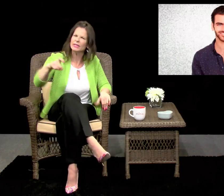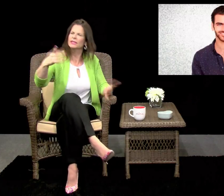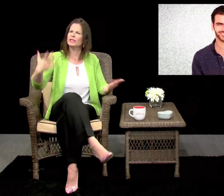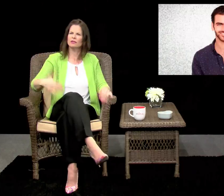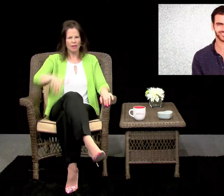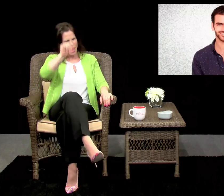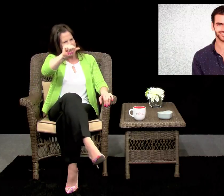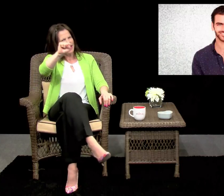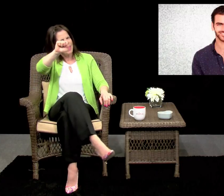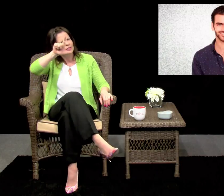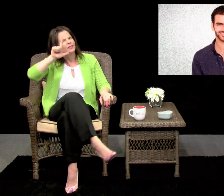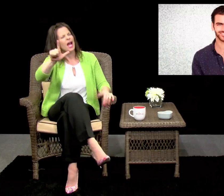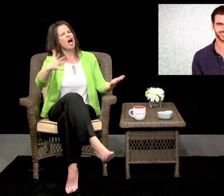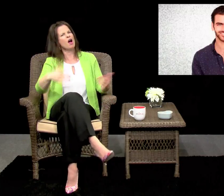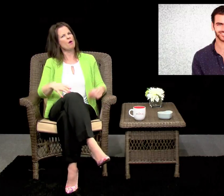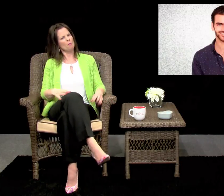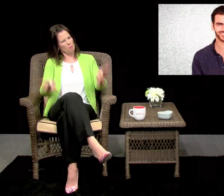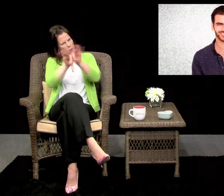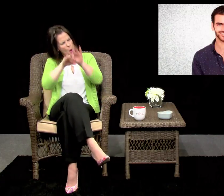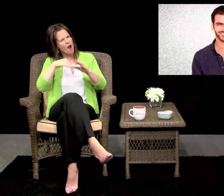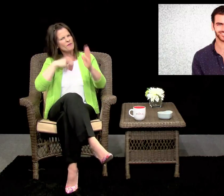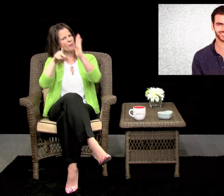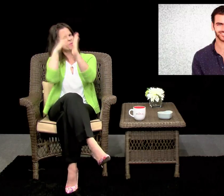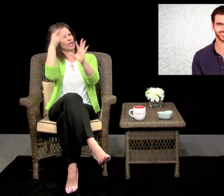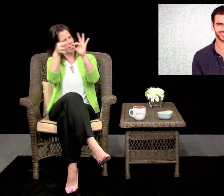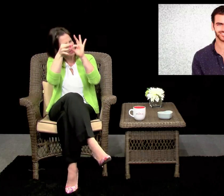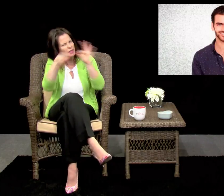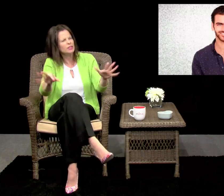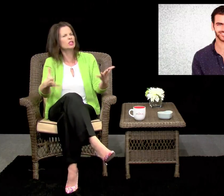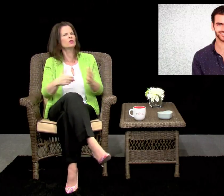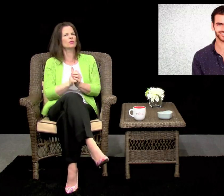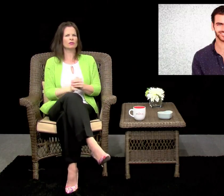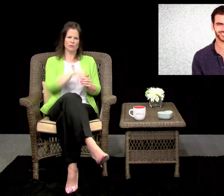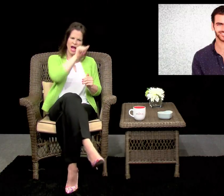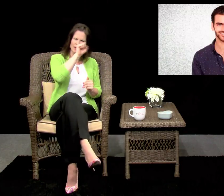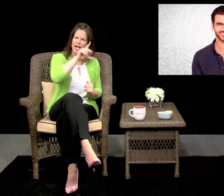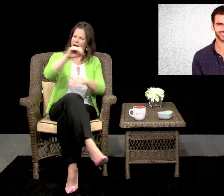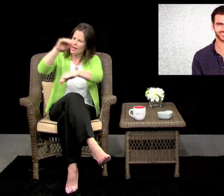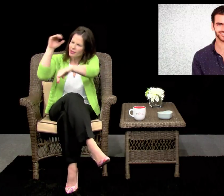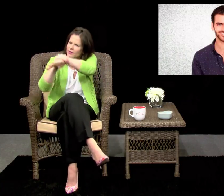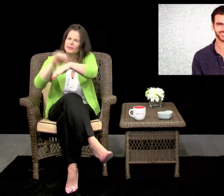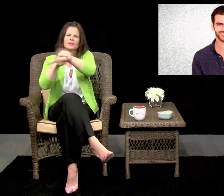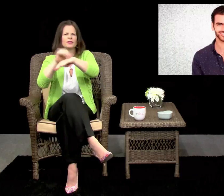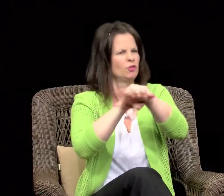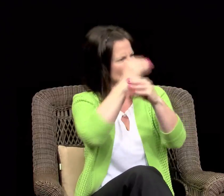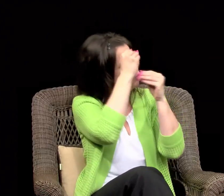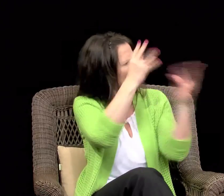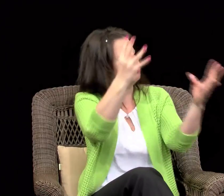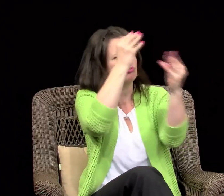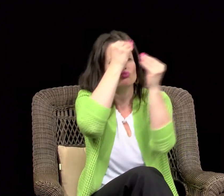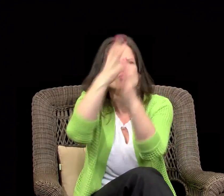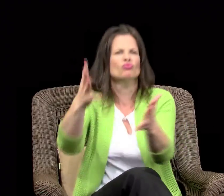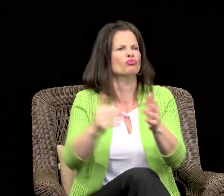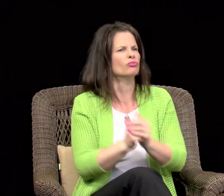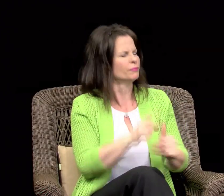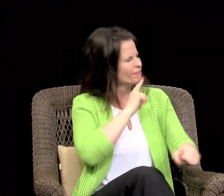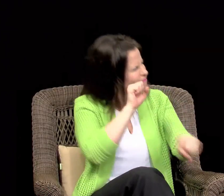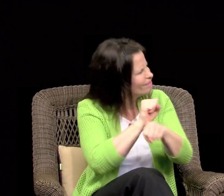do, and children too. He does ASL, and it's important to be bilingual, ASL in English, and he spreads